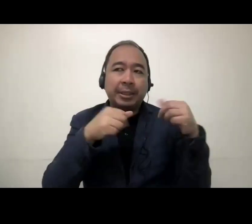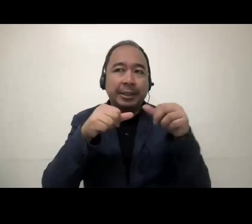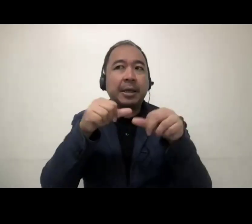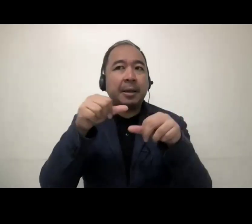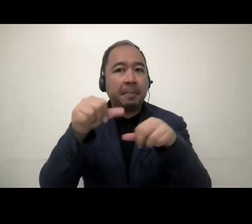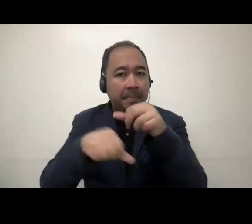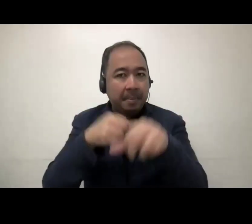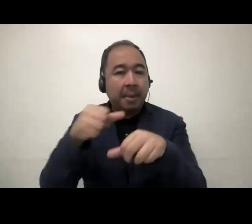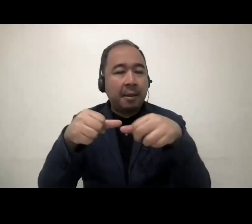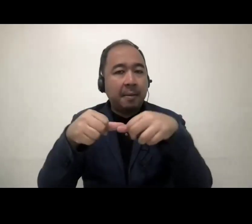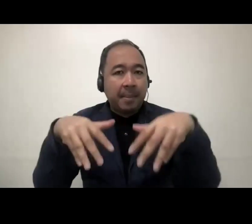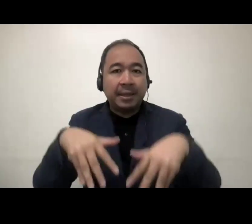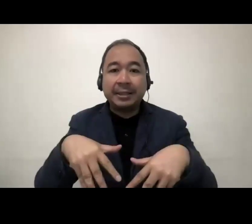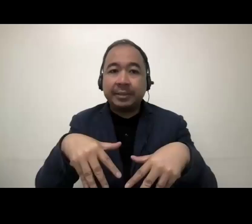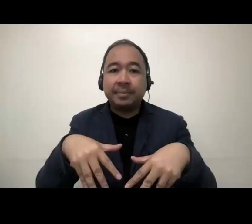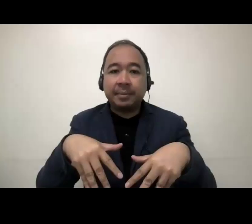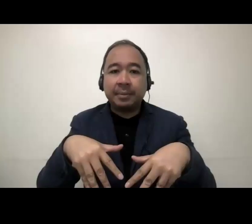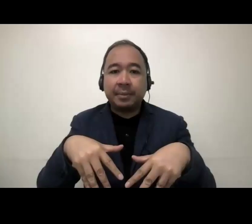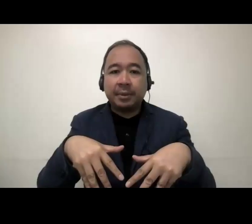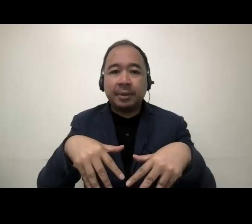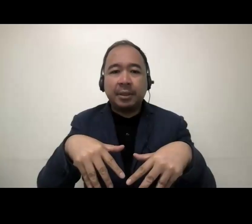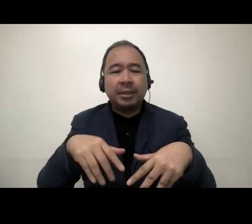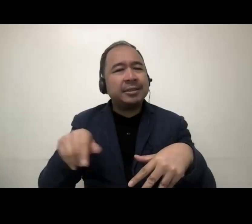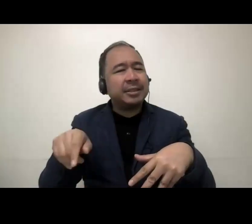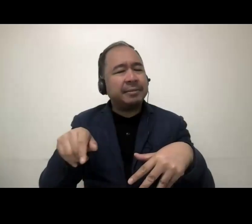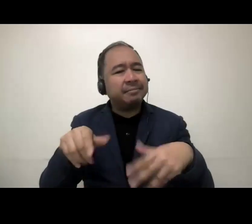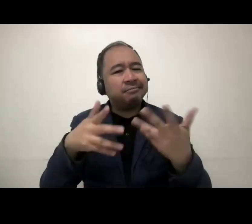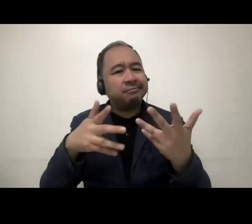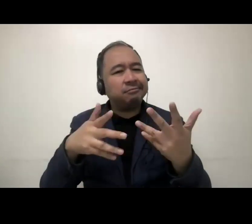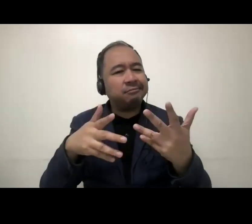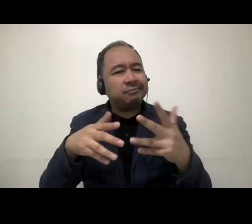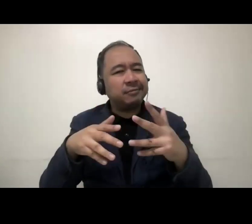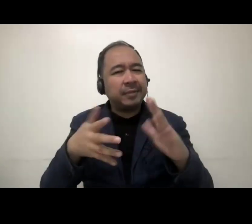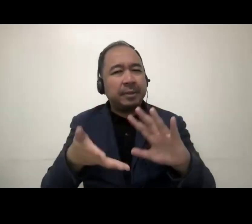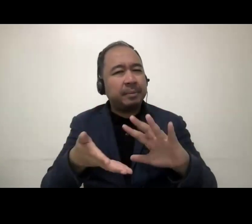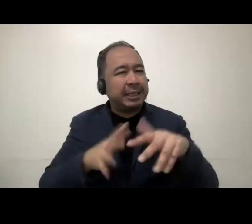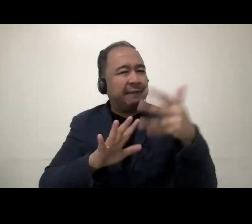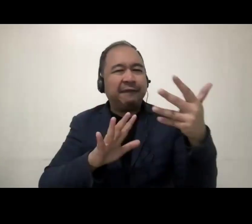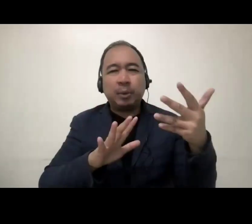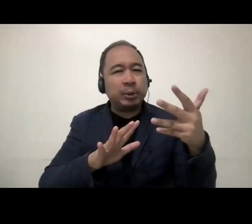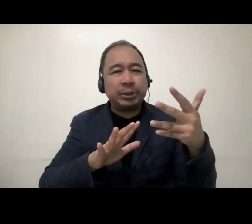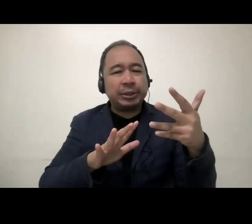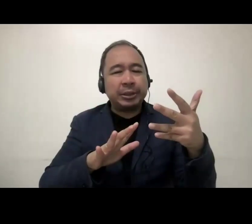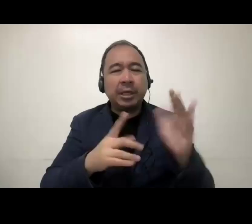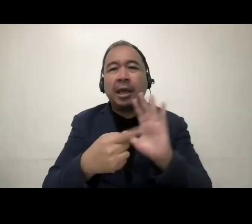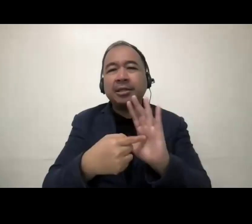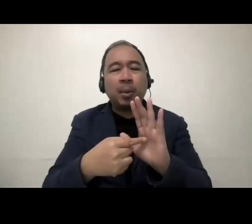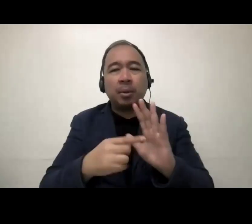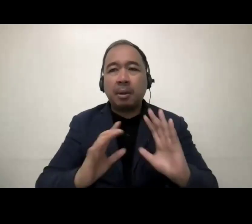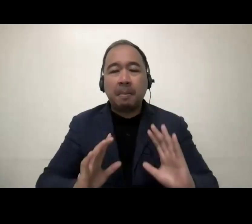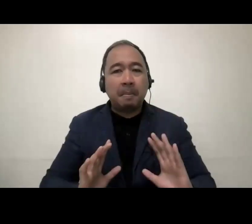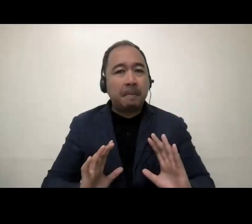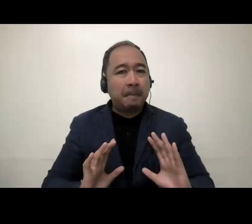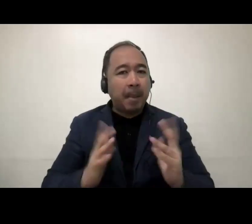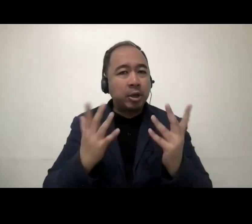diffuse. It's quite diffuse in the case of, for example, of biodiversity loss.